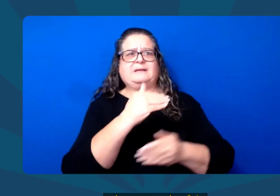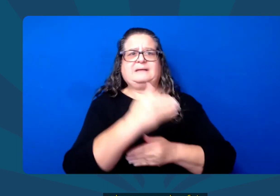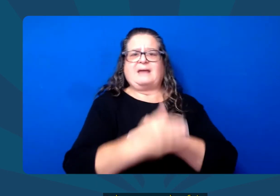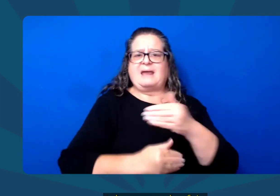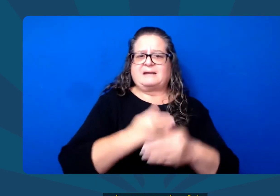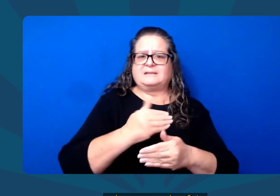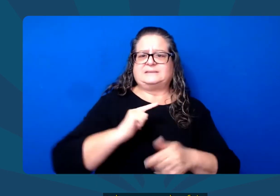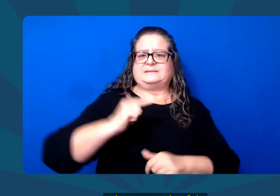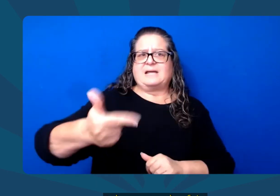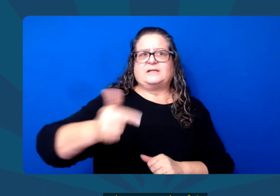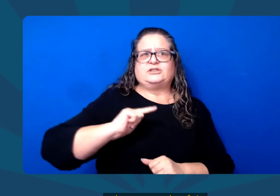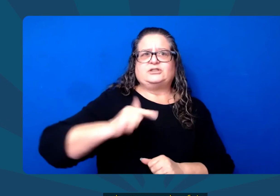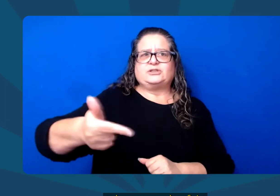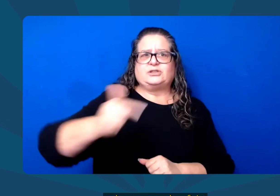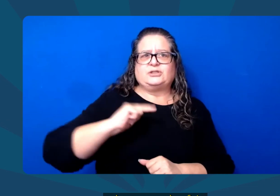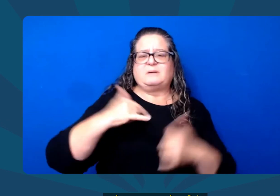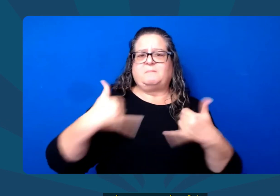turns, play fair,